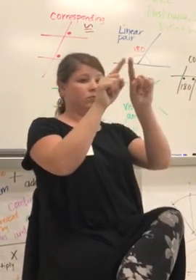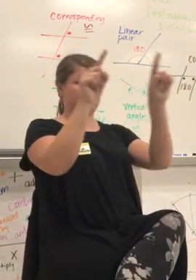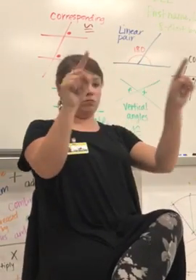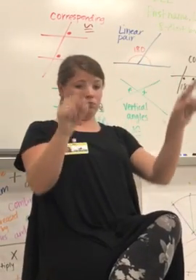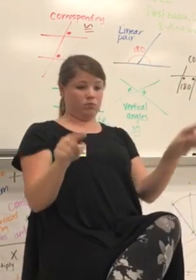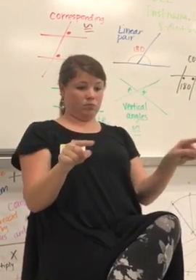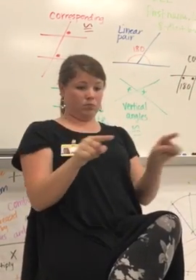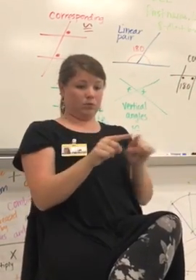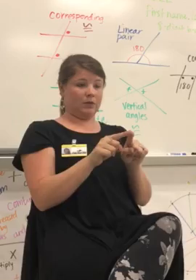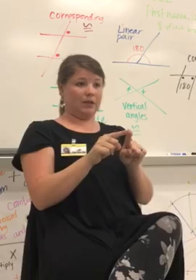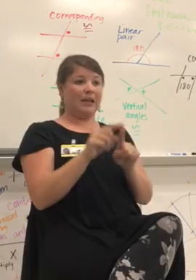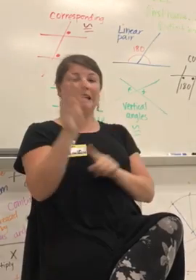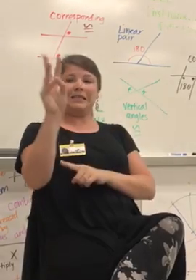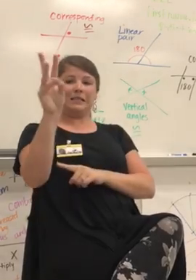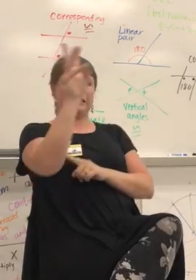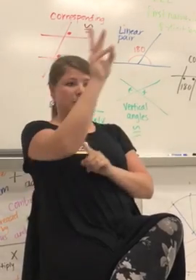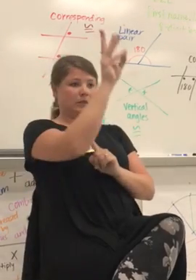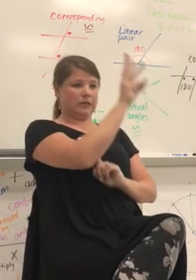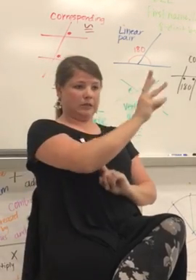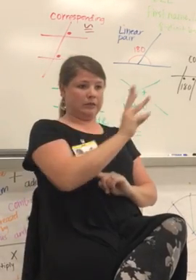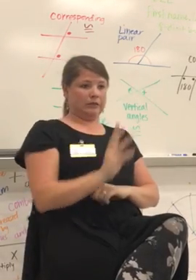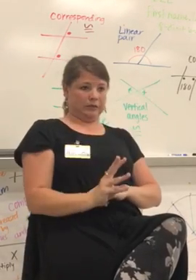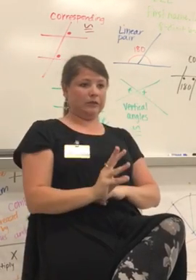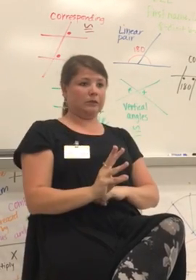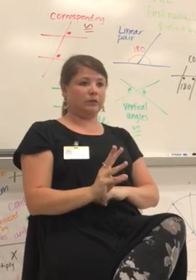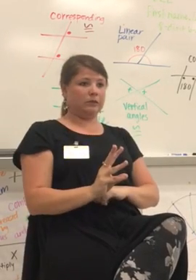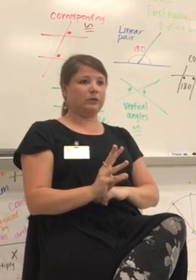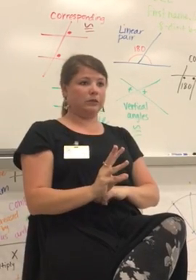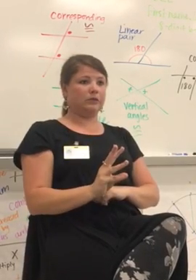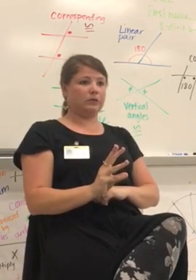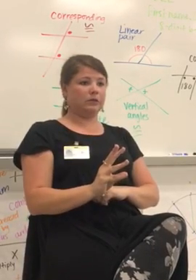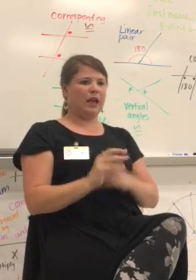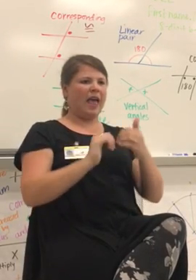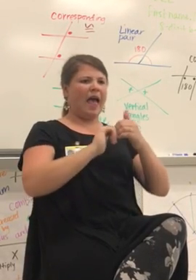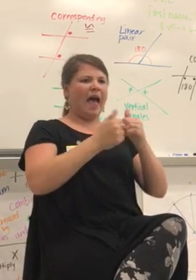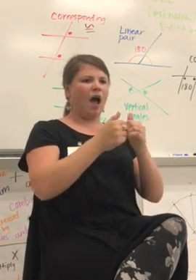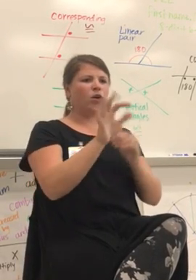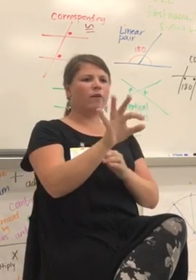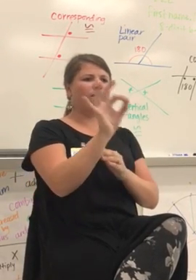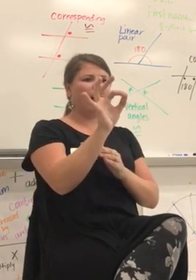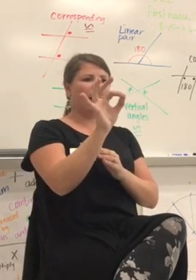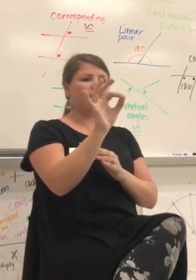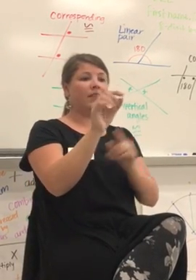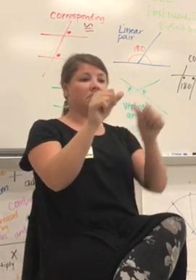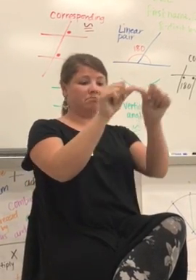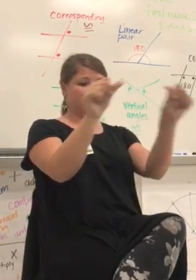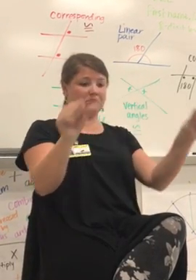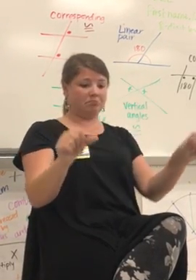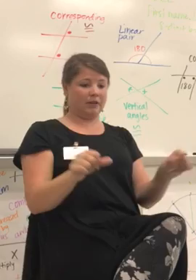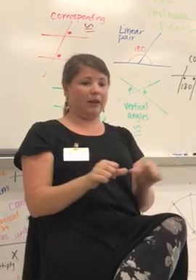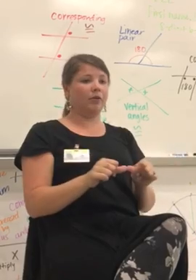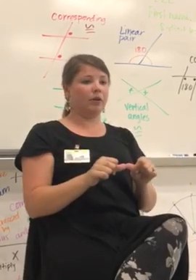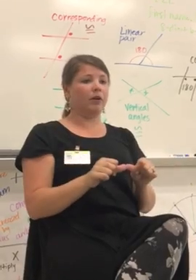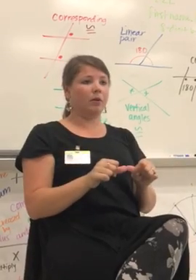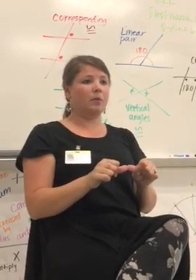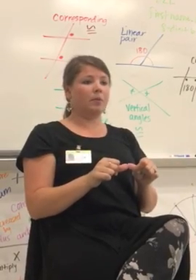sides are 6. Now, how do we find the area? Just like we did on our do now, what did we do? We did 4 times 4 to get